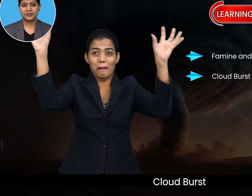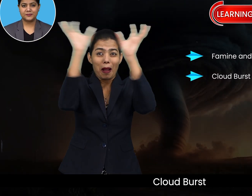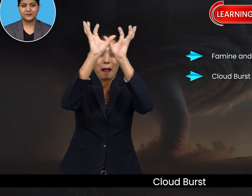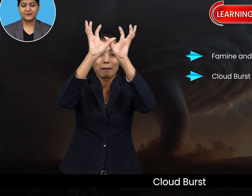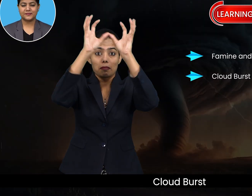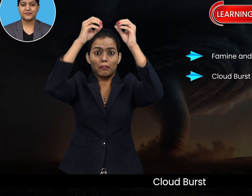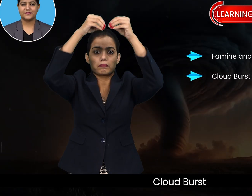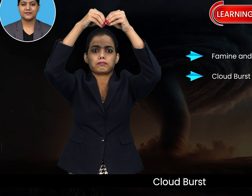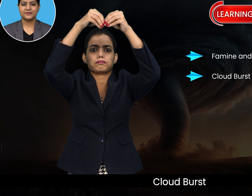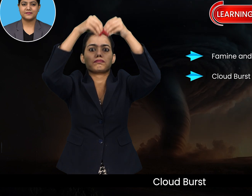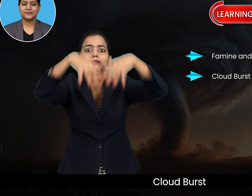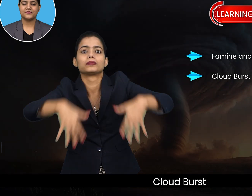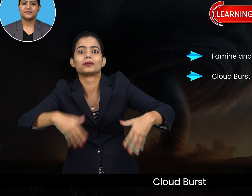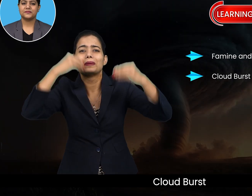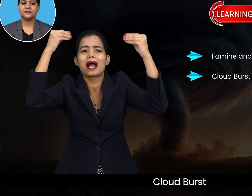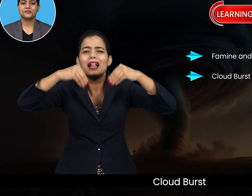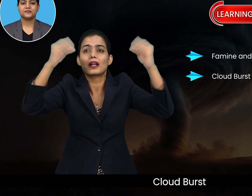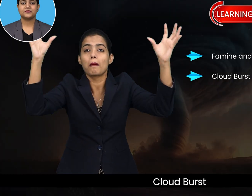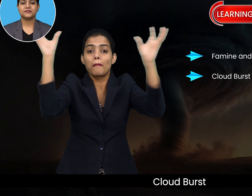cloudburst,